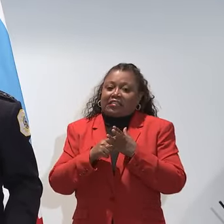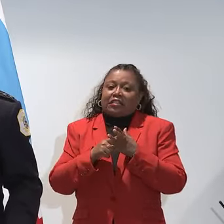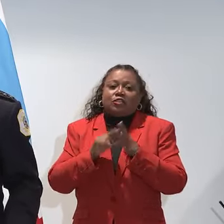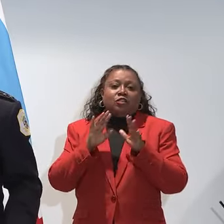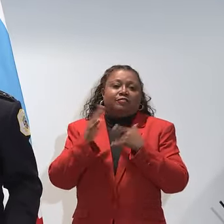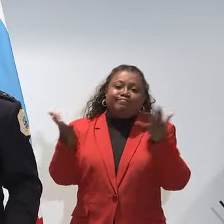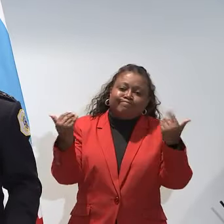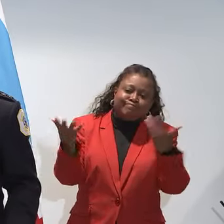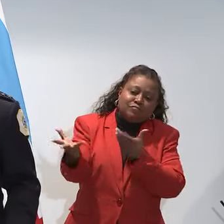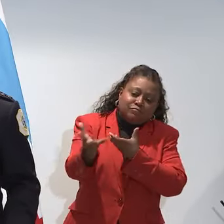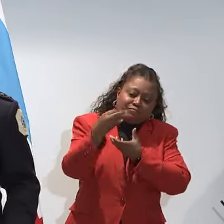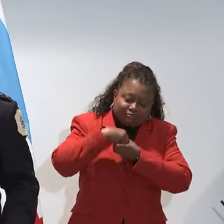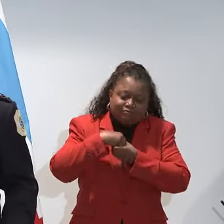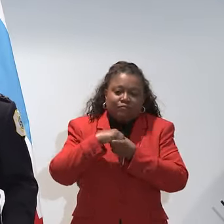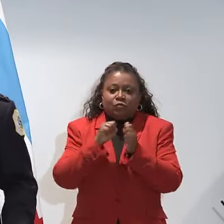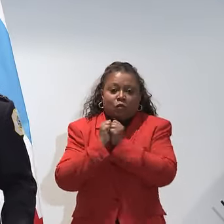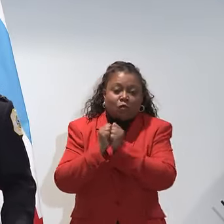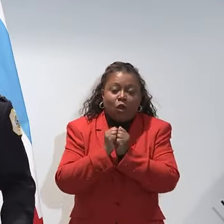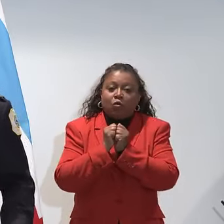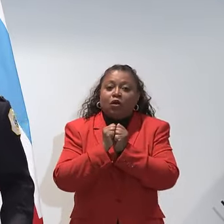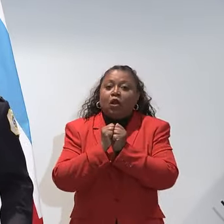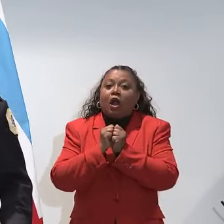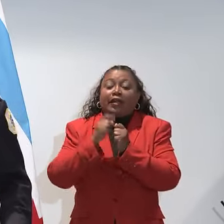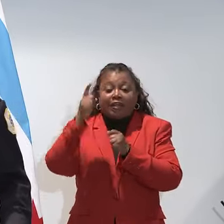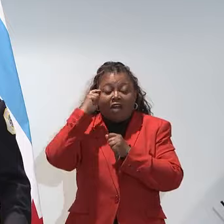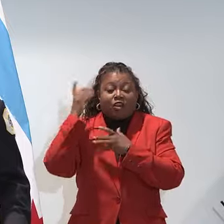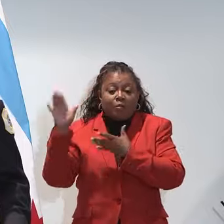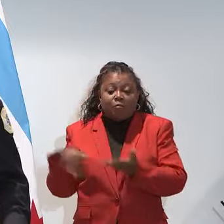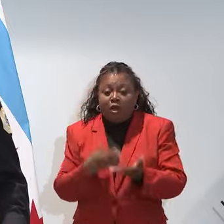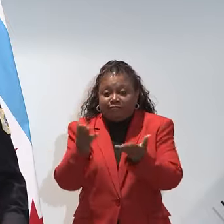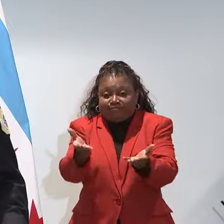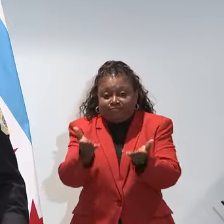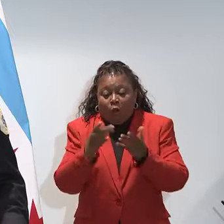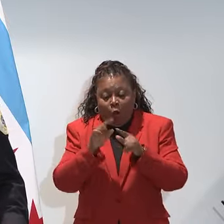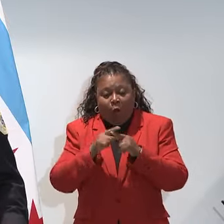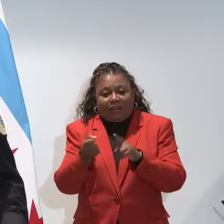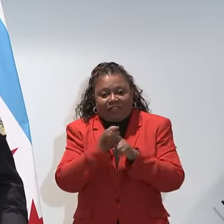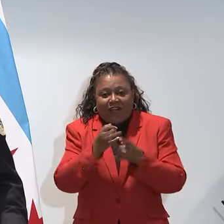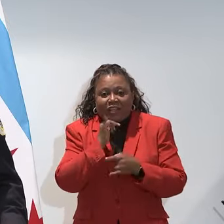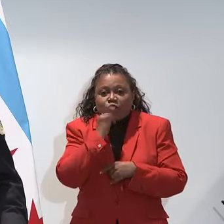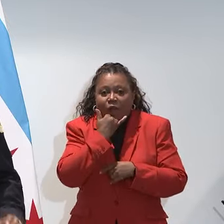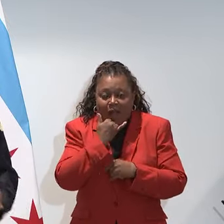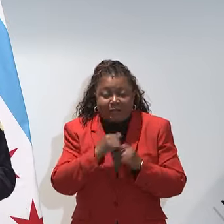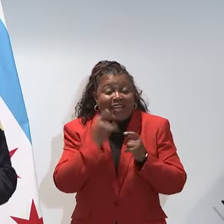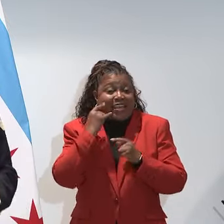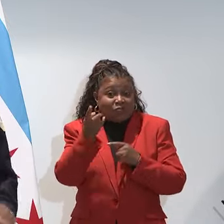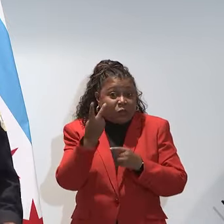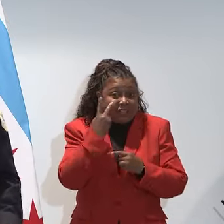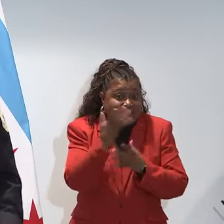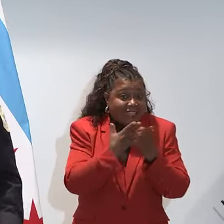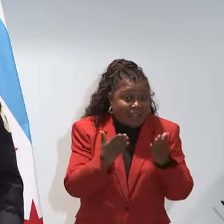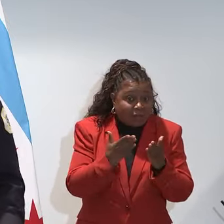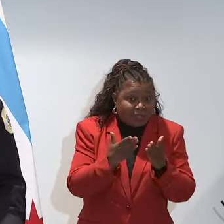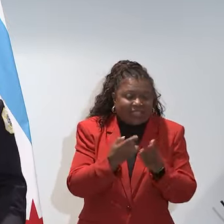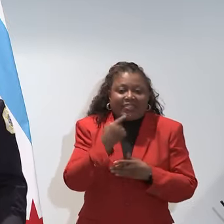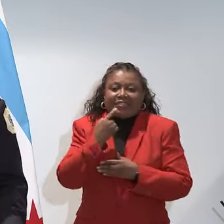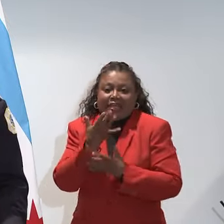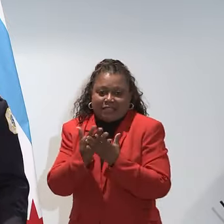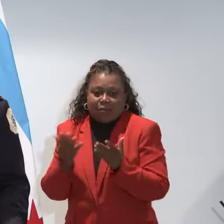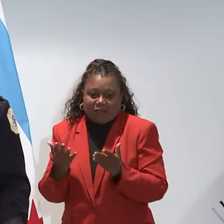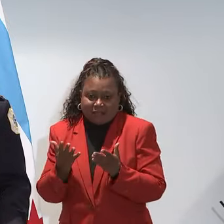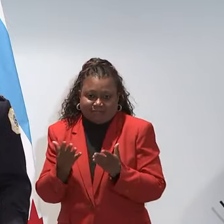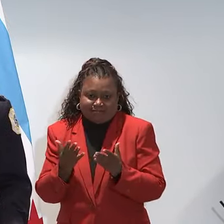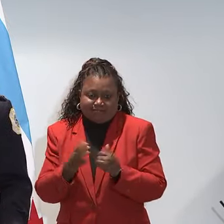all hands on deck, whole of government brought to bear on violent crime. If you see something, say